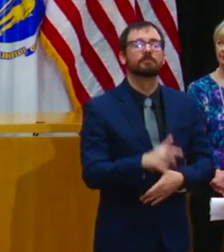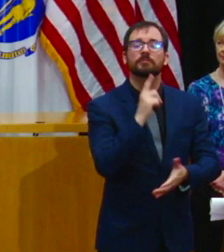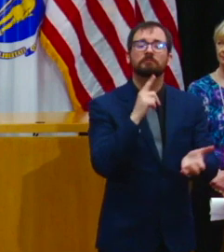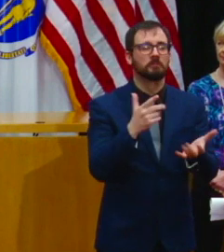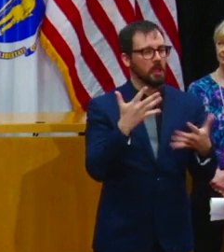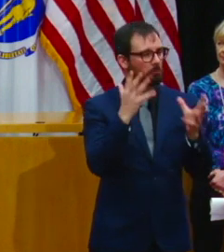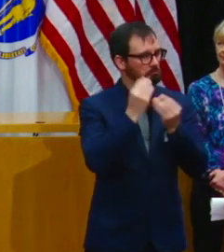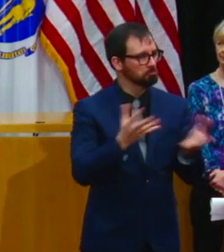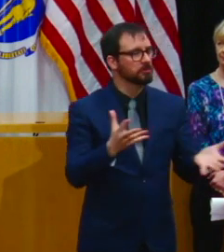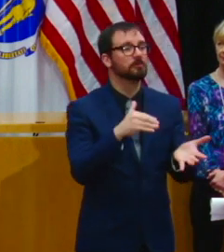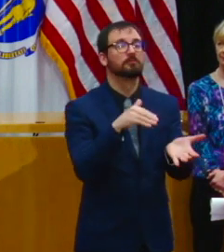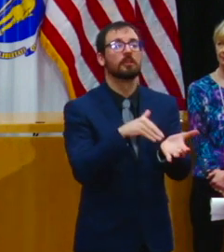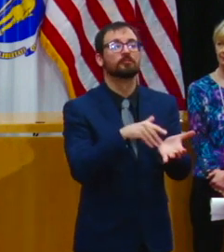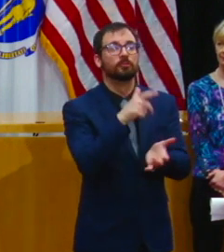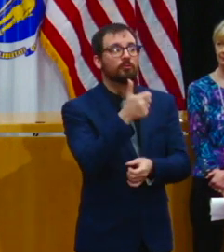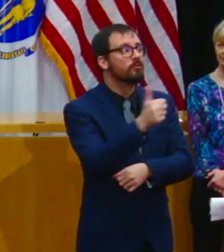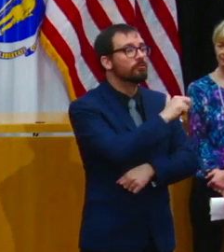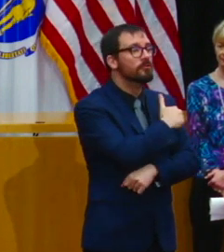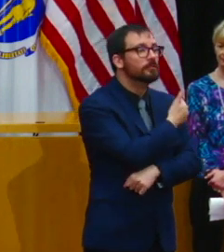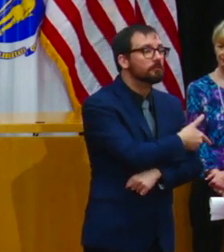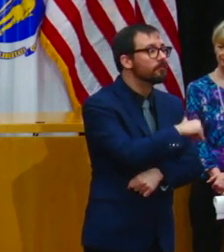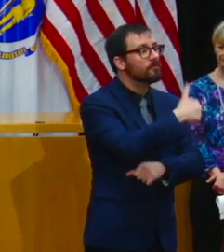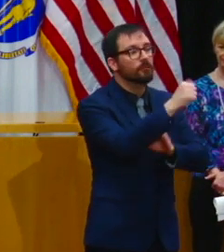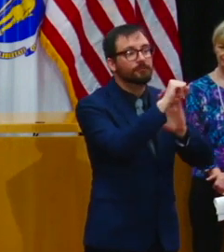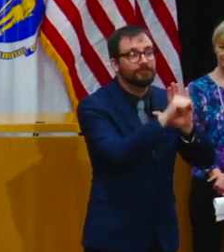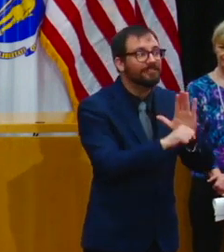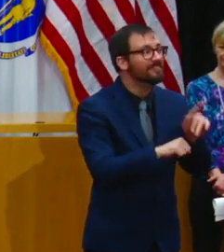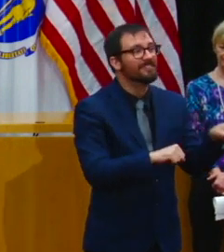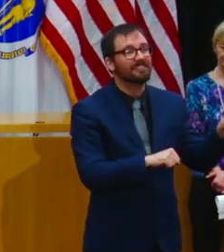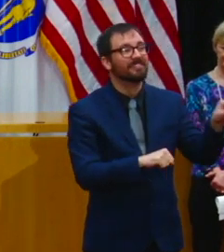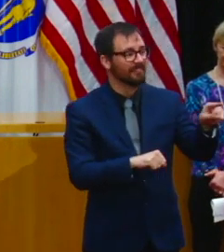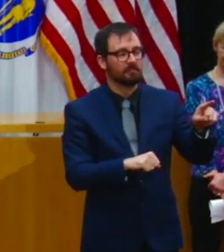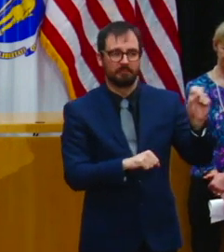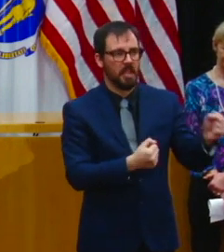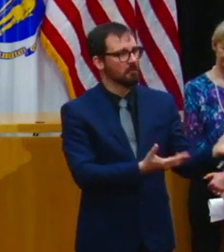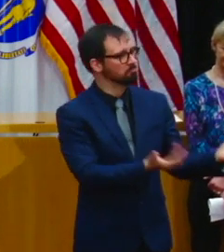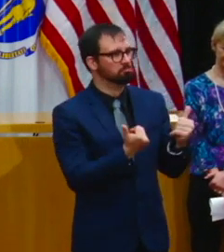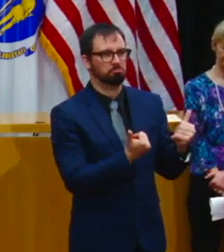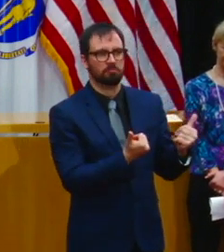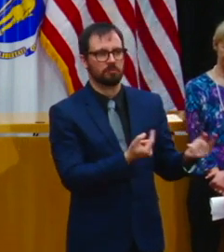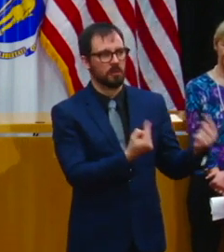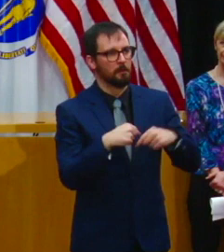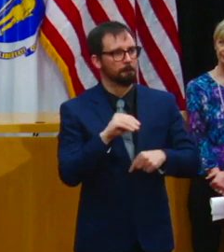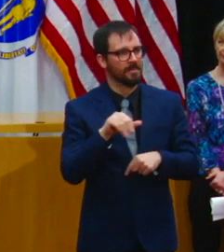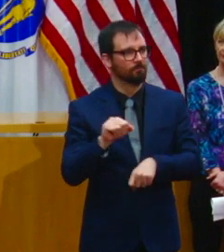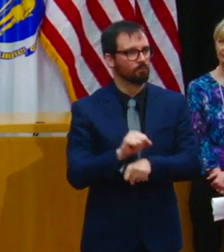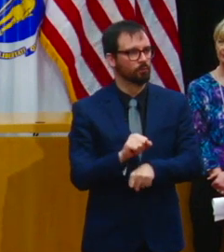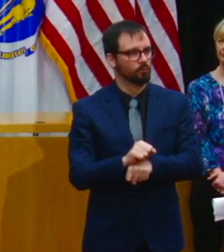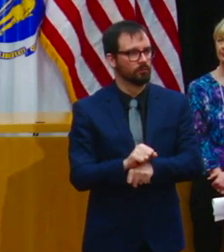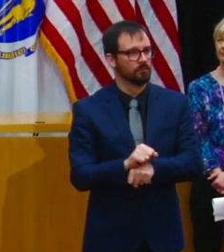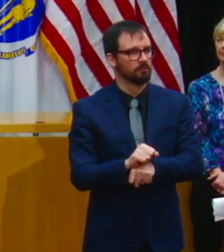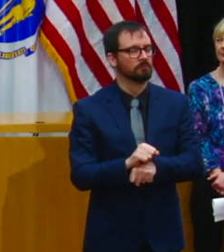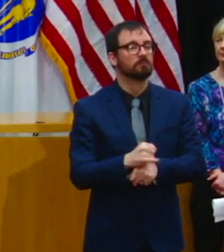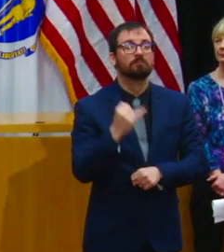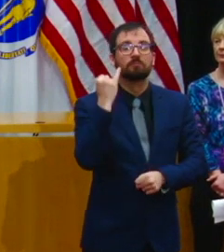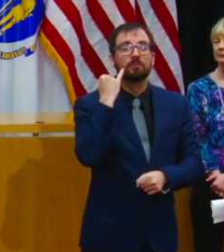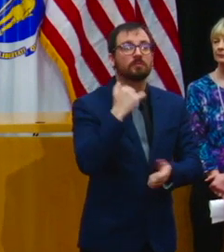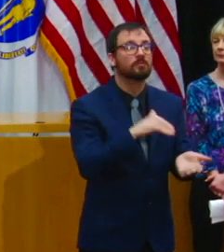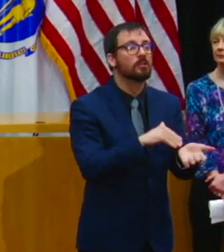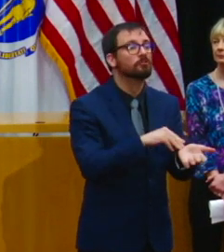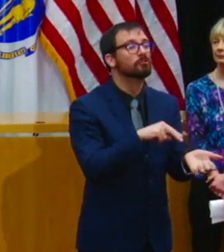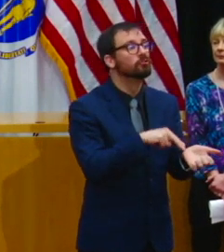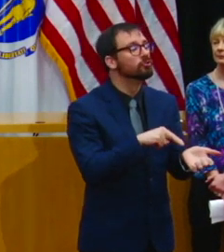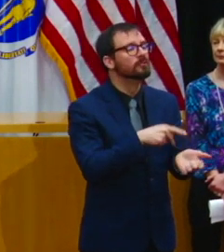over state lines into Massachusetts and to bring back doctors and nurses in good standing who may have retired. Today, we're working to bring